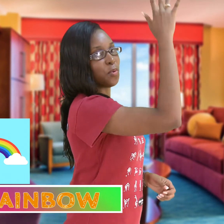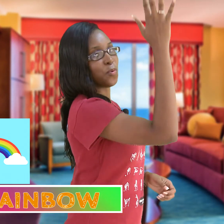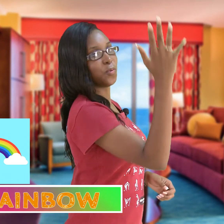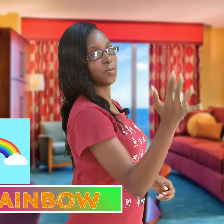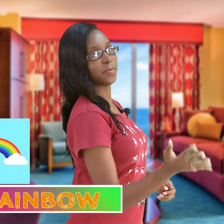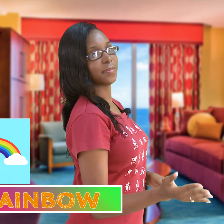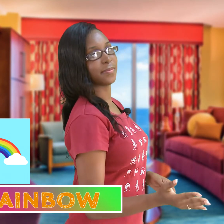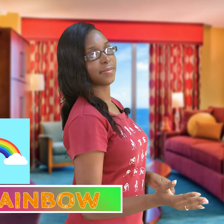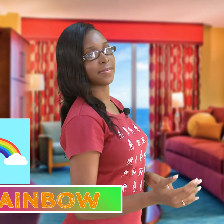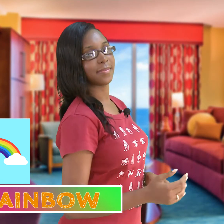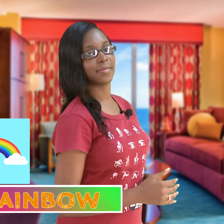Rainbow.